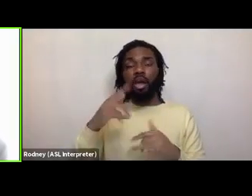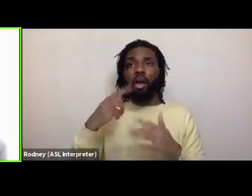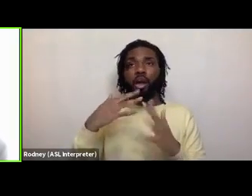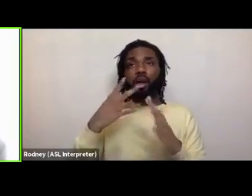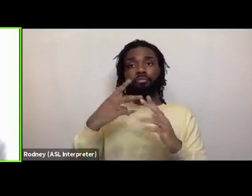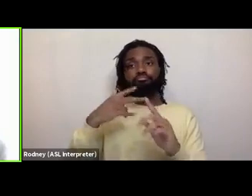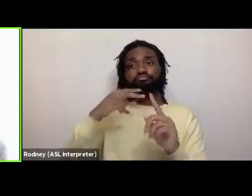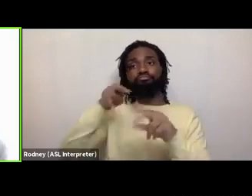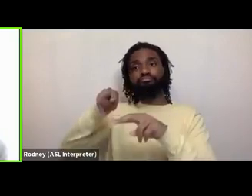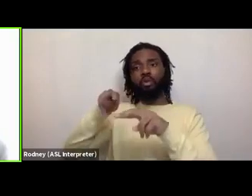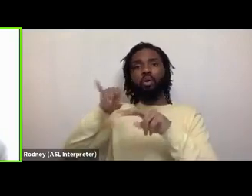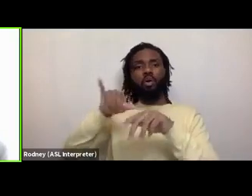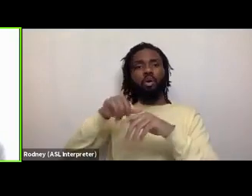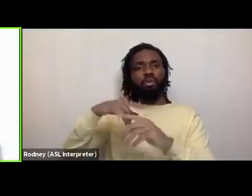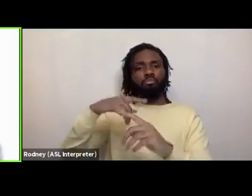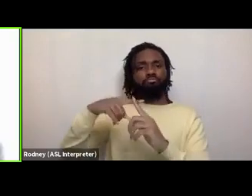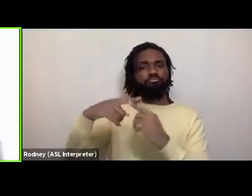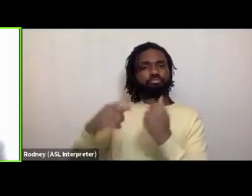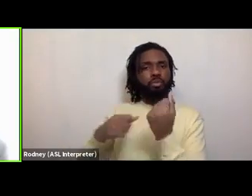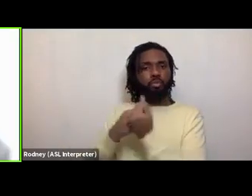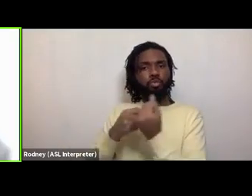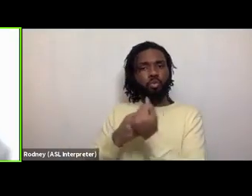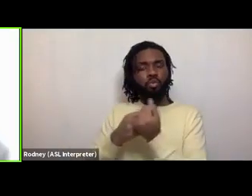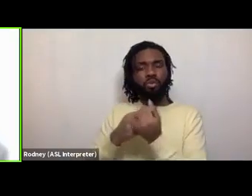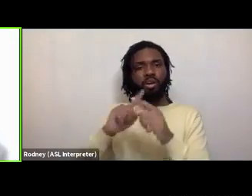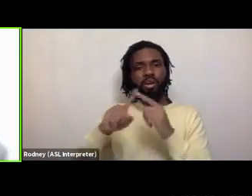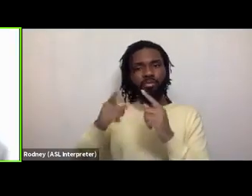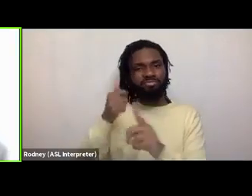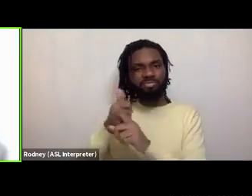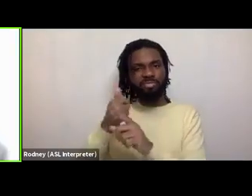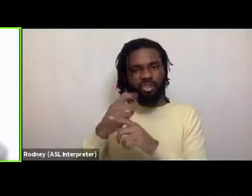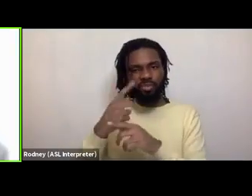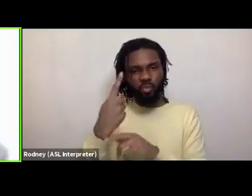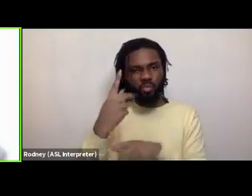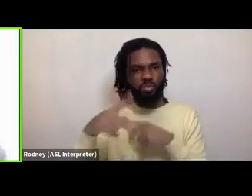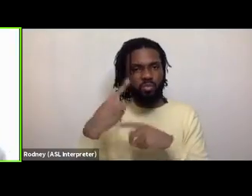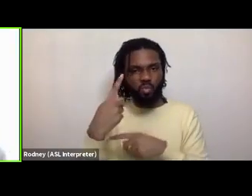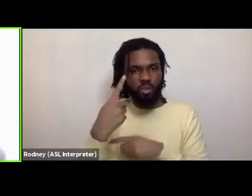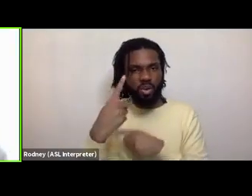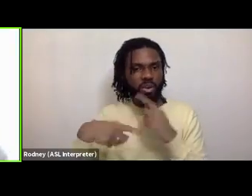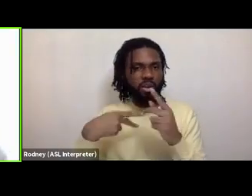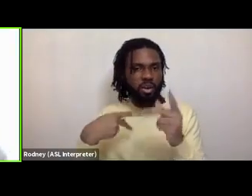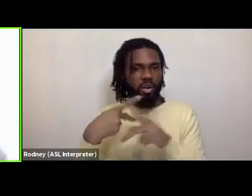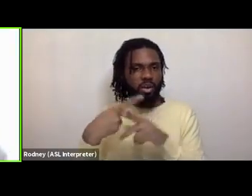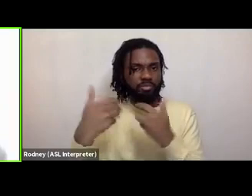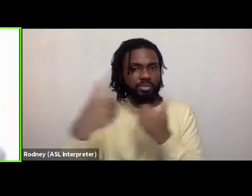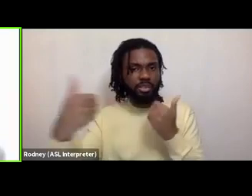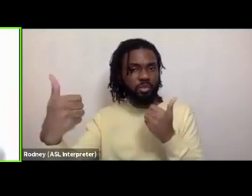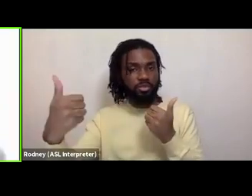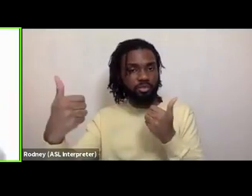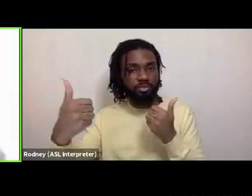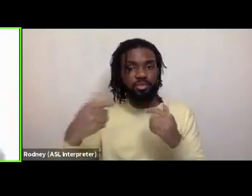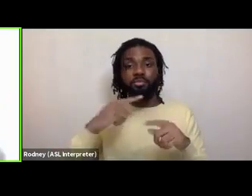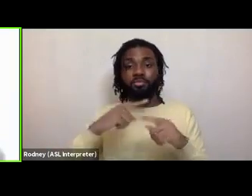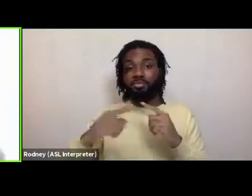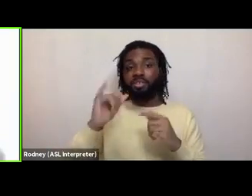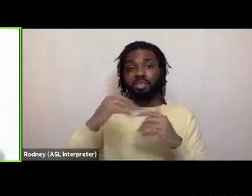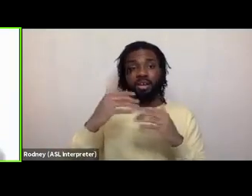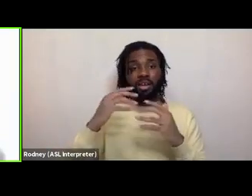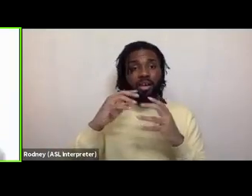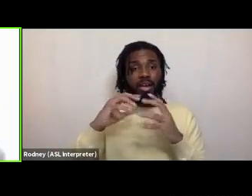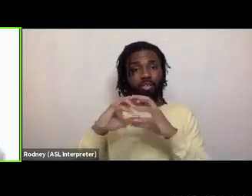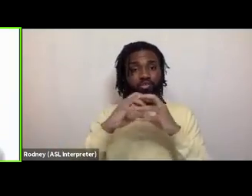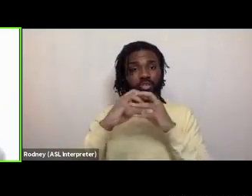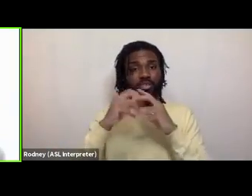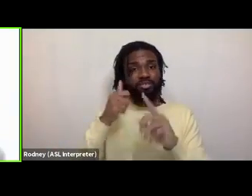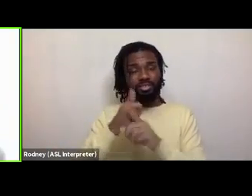of institutions and segregation. So therefore, these intersections also create, you